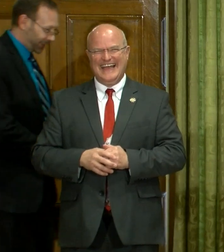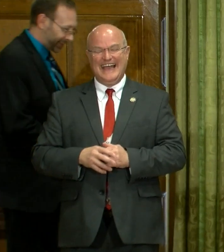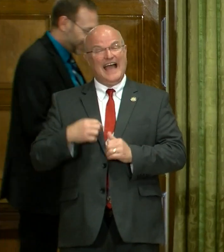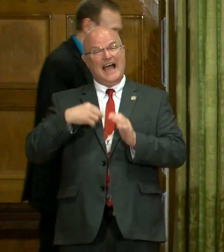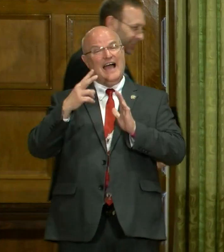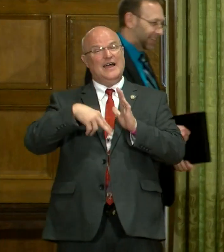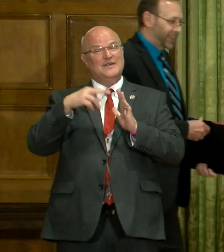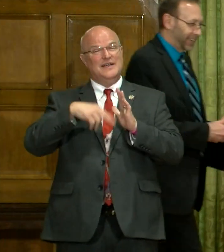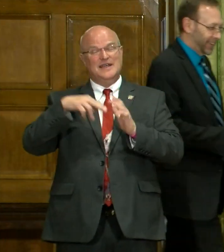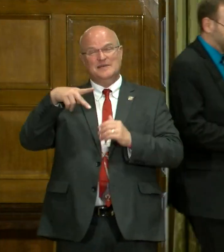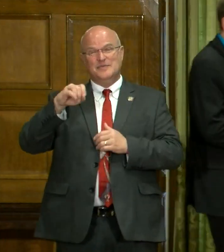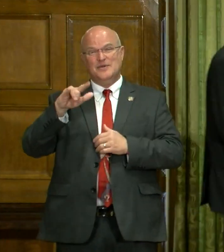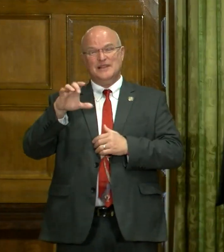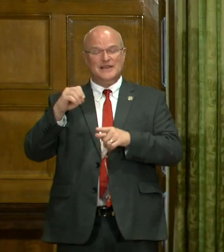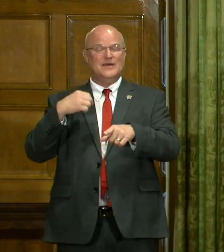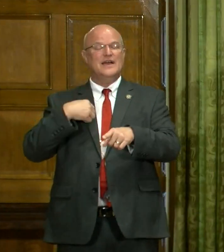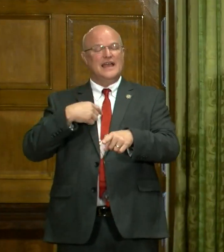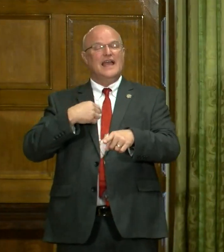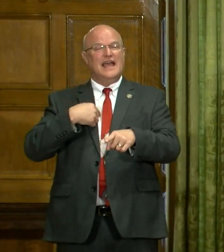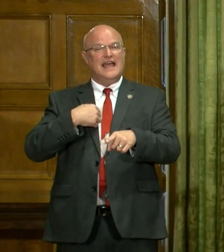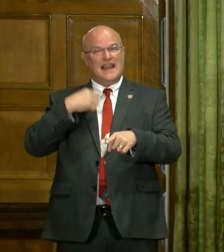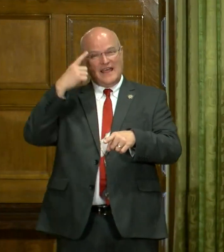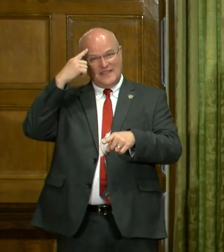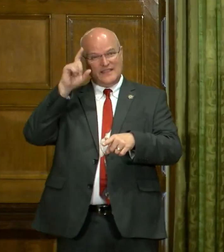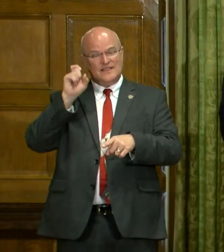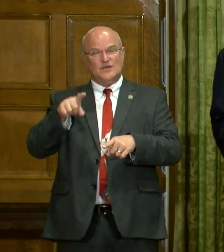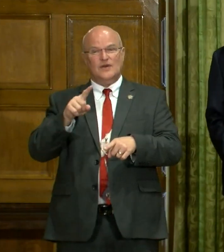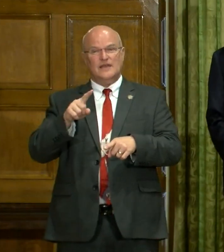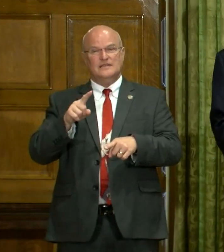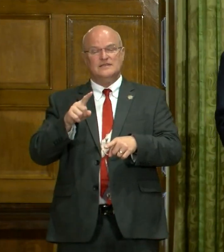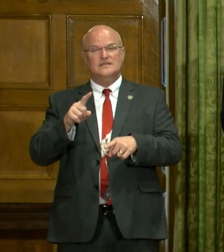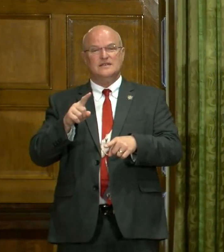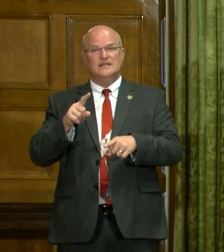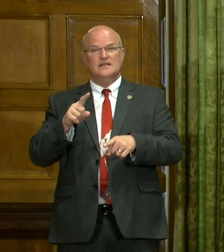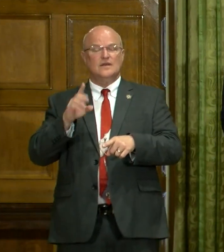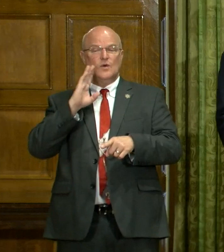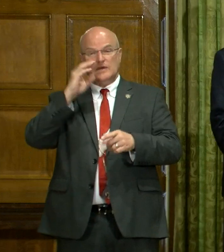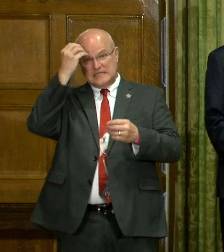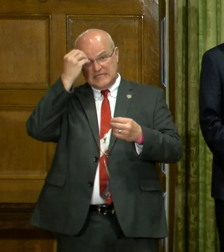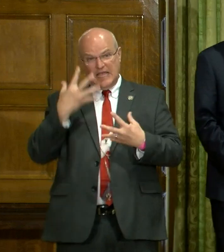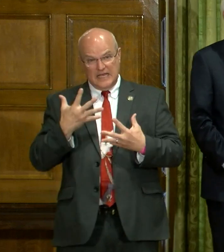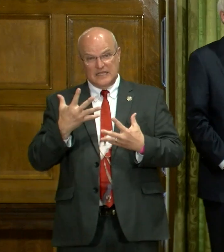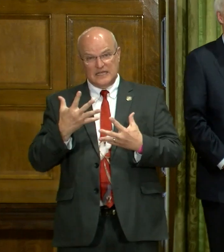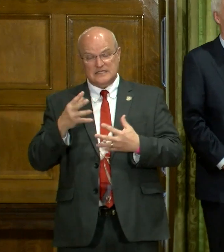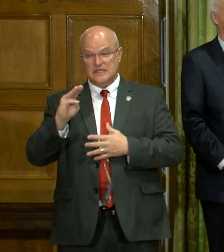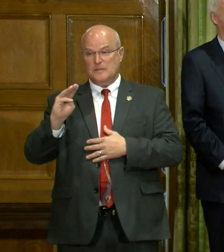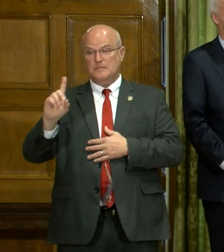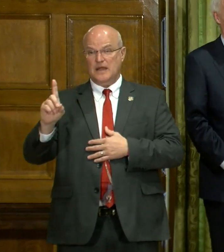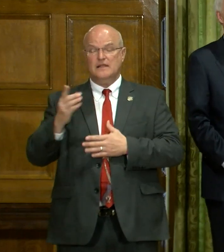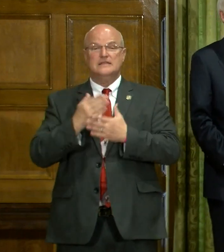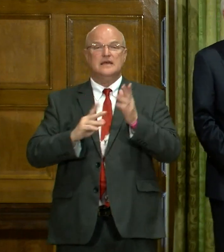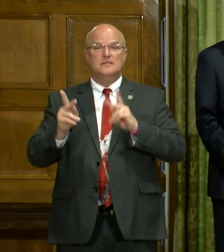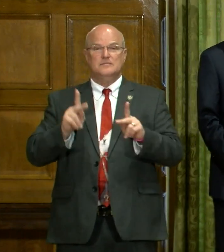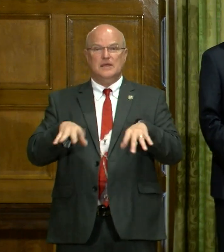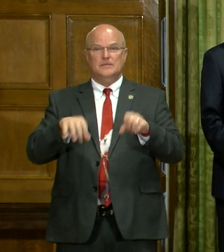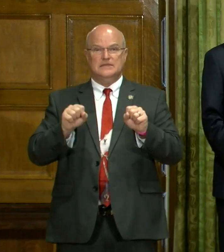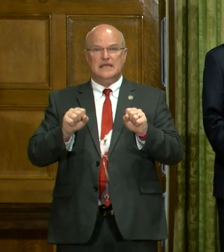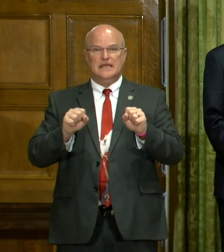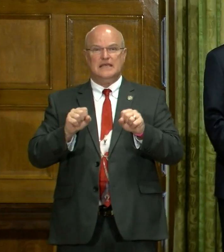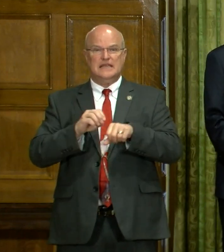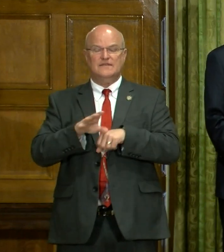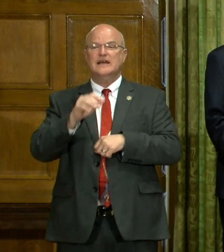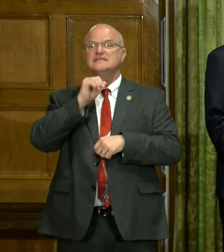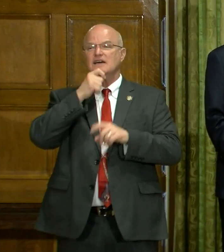read it on Politico, and Governor, I think the question is instructive because it would tell us that at least in Maryland, some people are taking